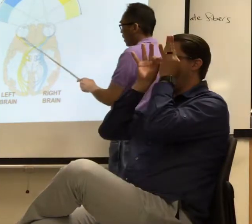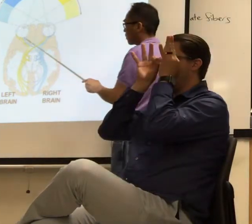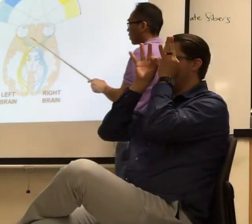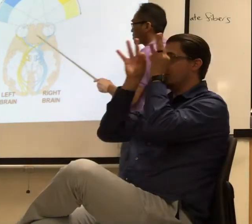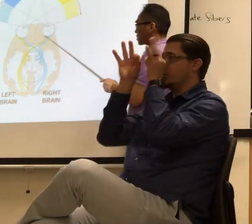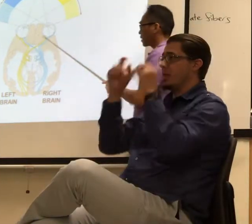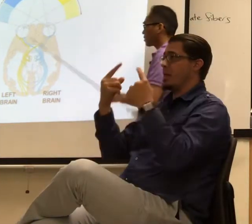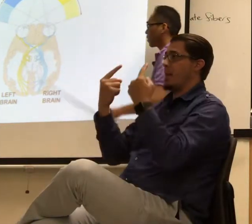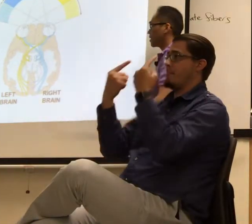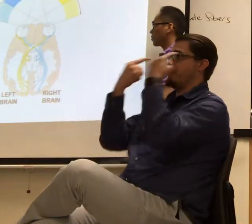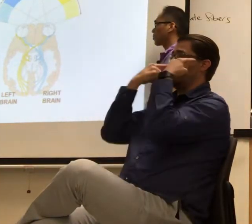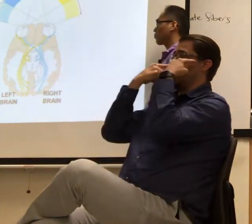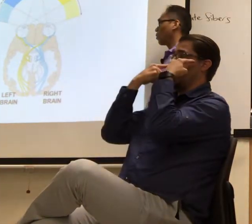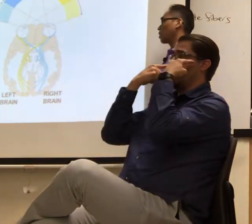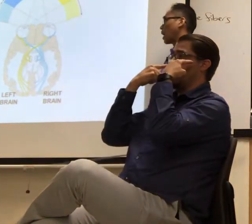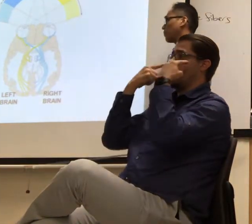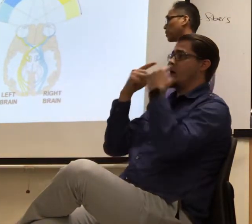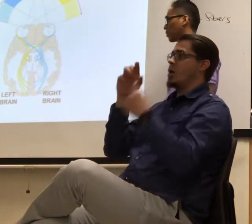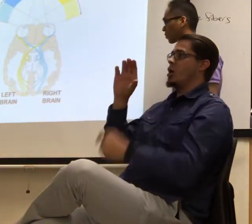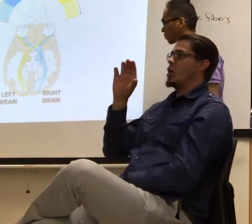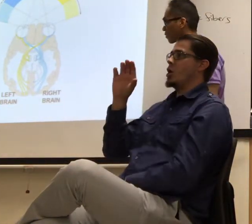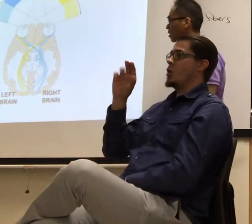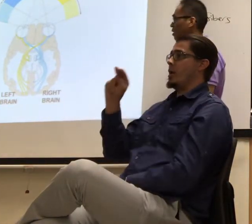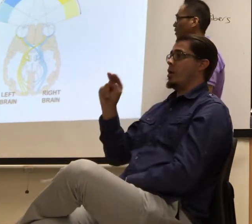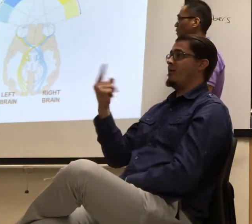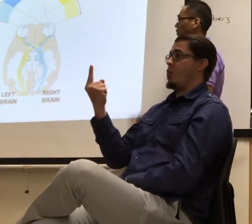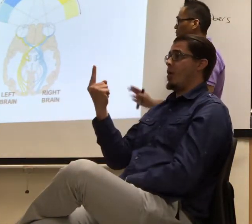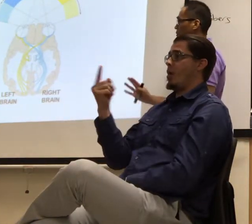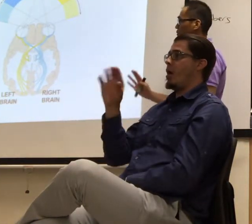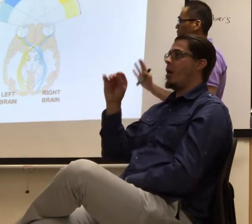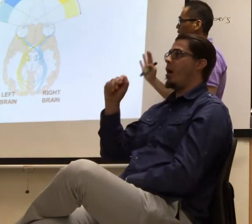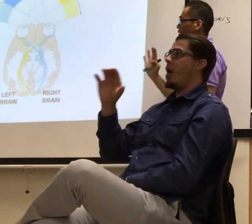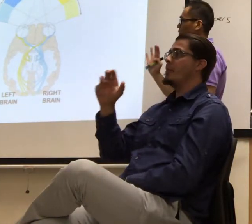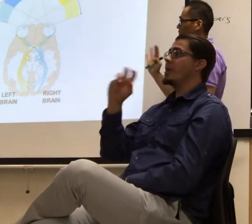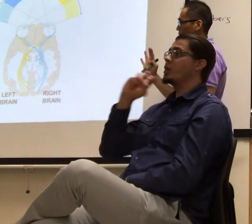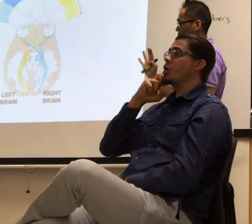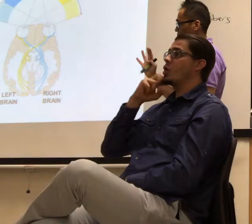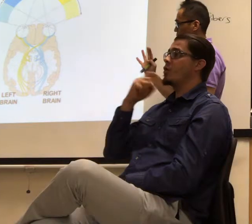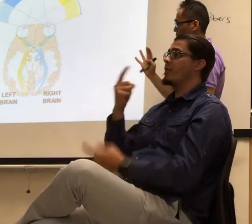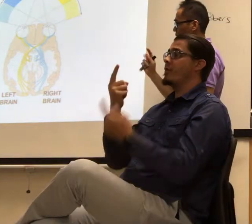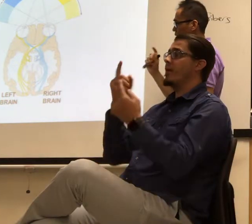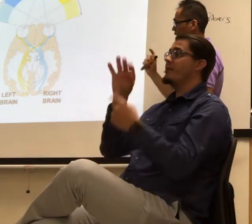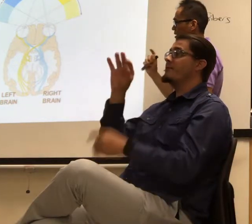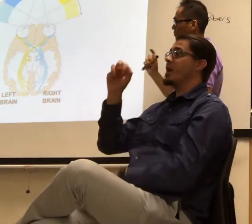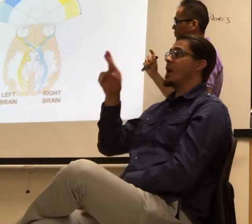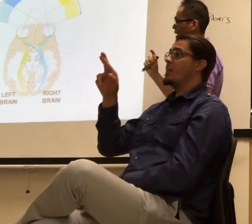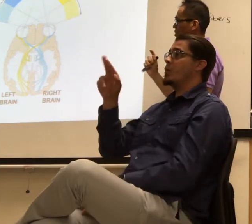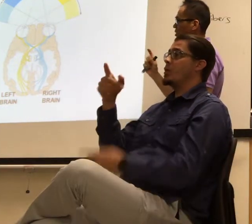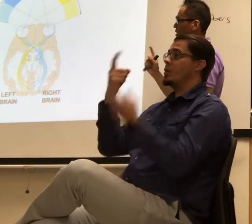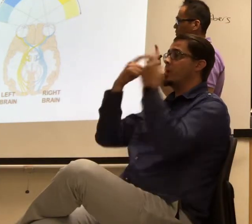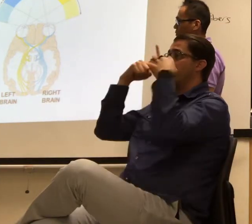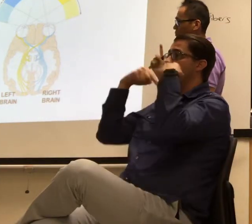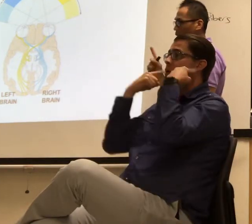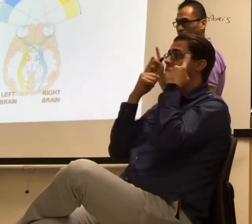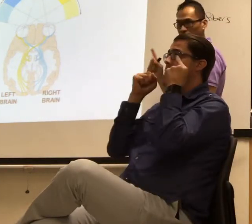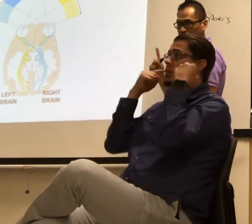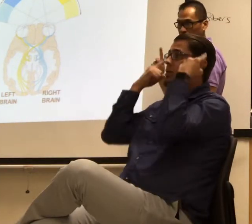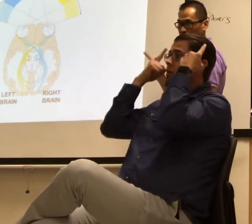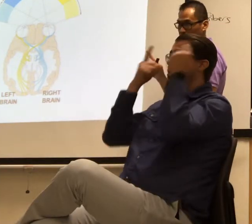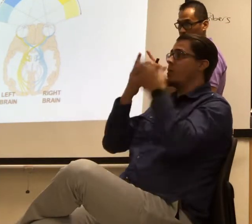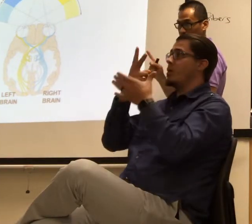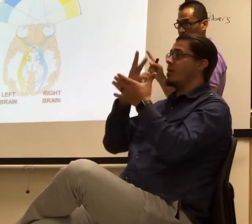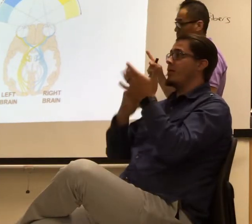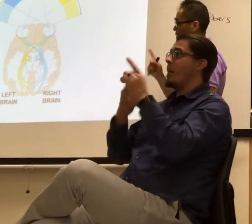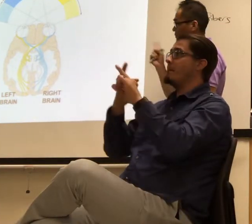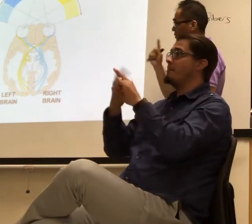back of your eyeballs send cranial nerve 1, optic nerve. The nerve fibers send information from both